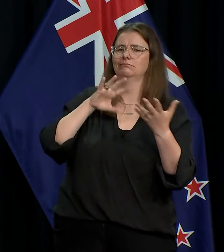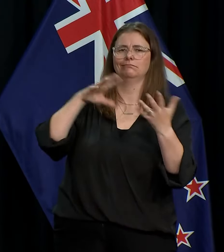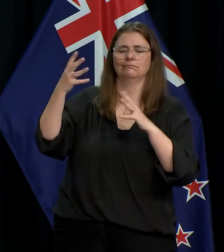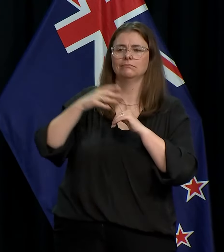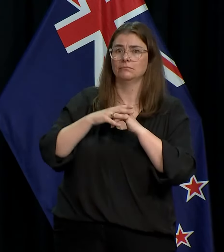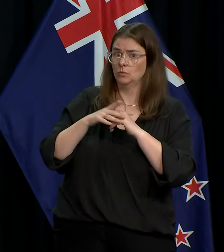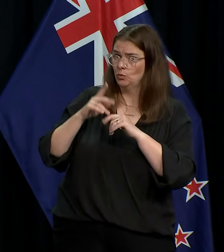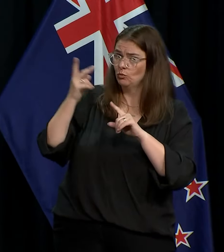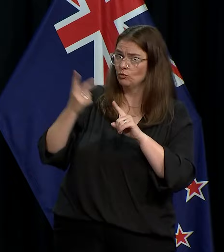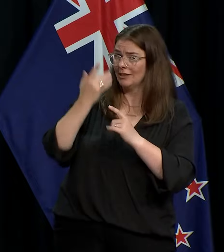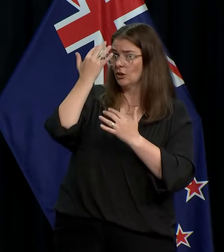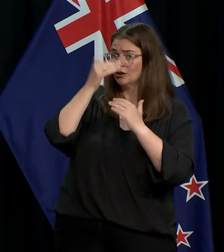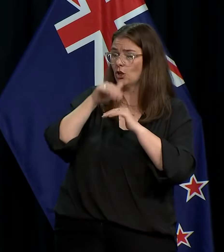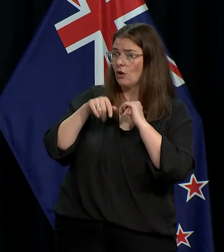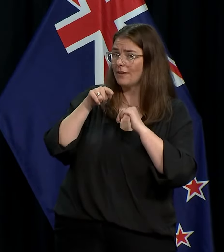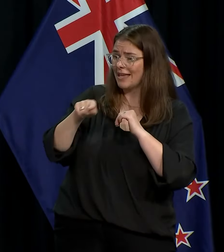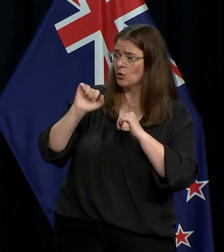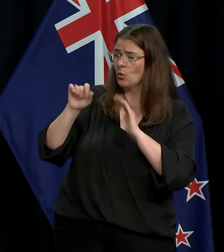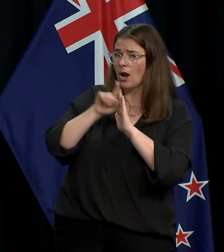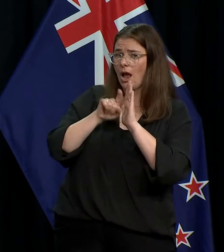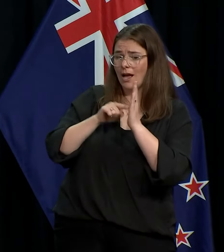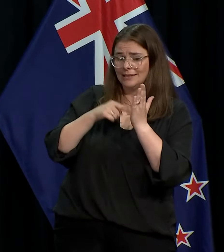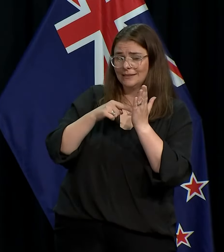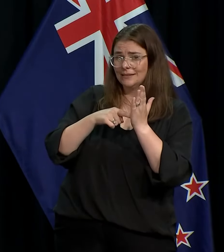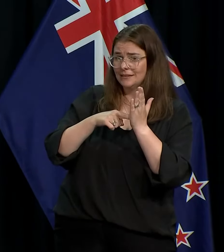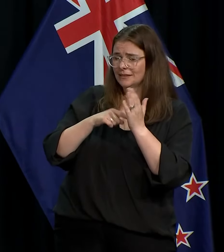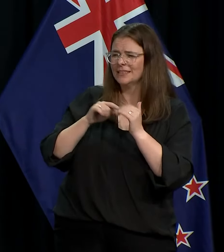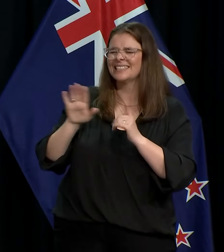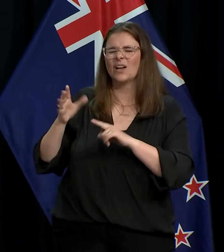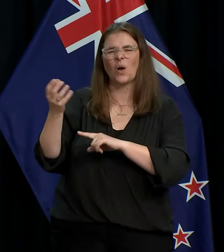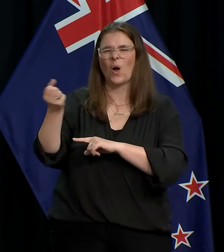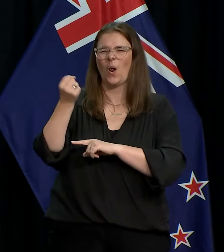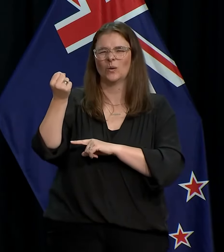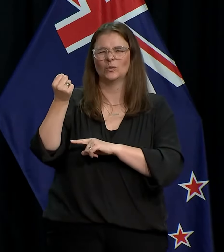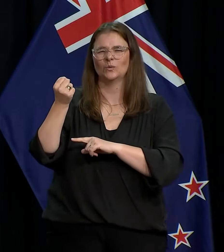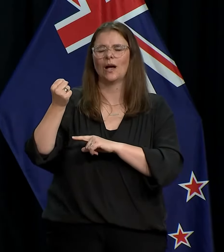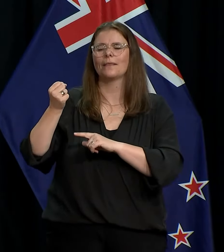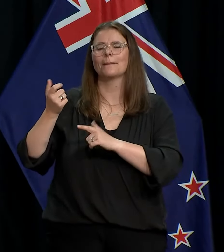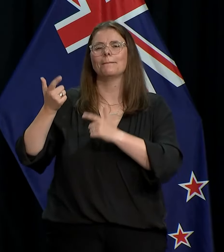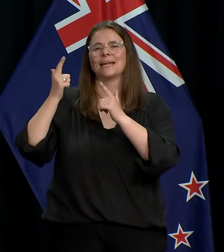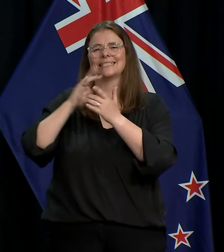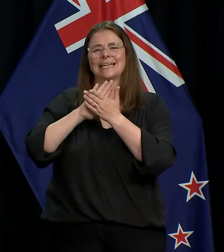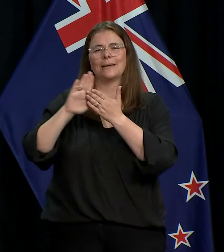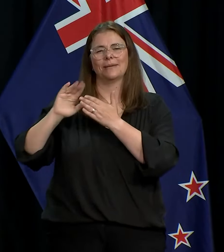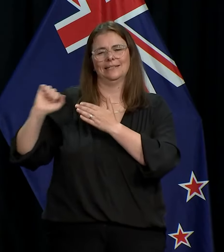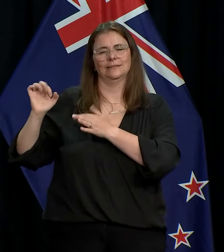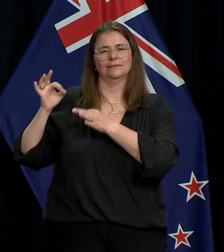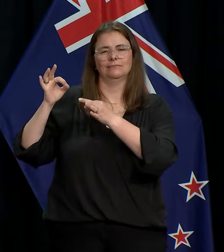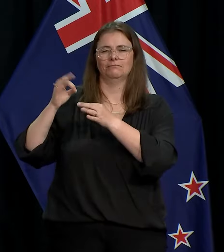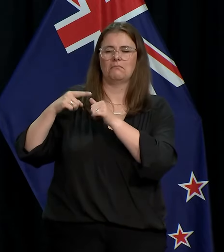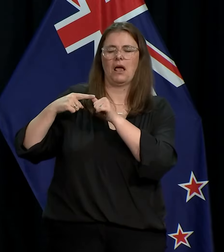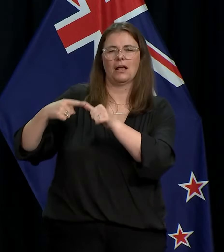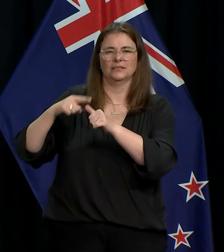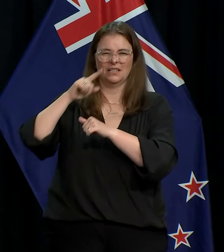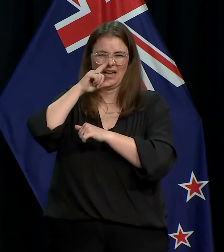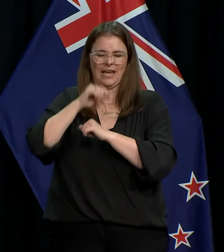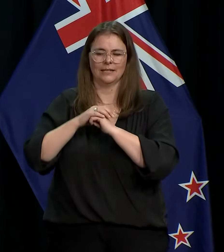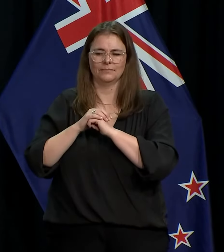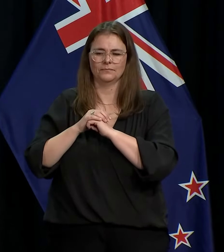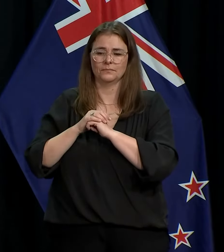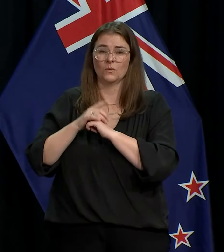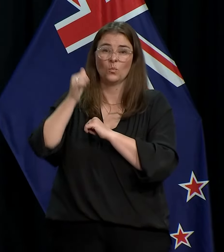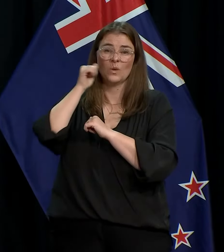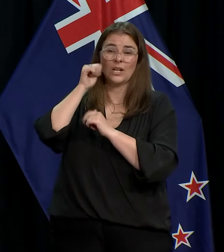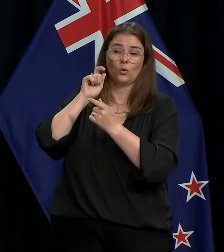about reconsidering that guidance in light of... I might leave that for Minister Hipkins to speak to, if I may. Of course, we're aware of the